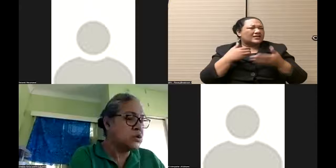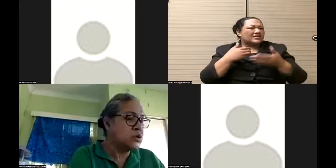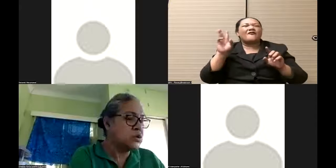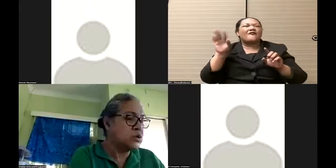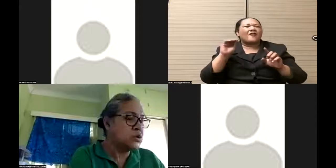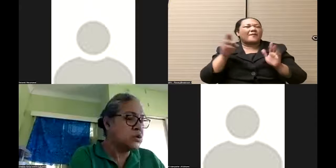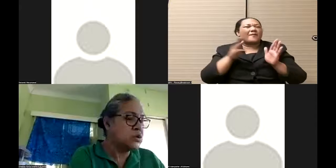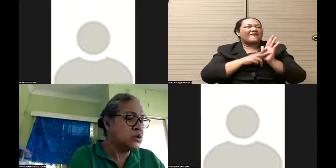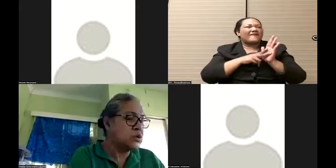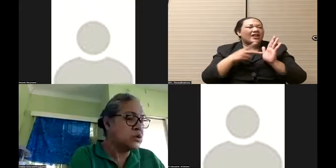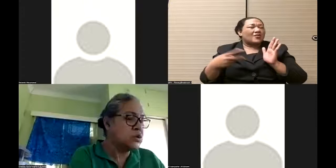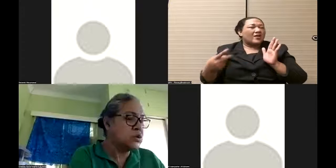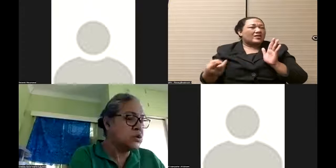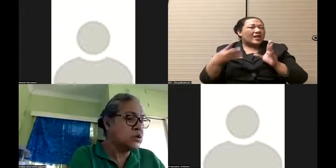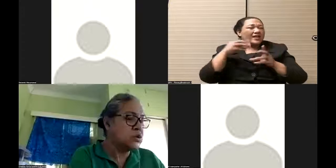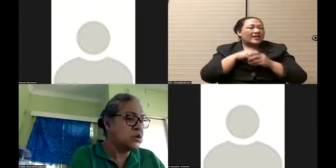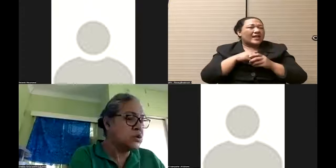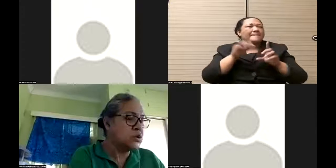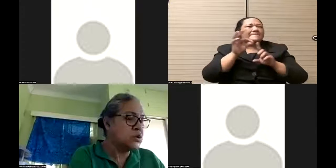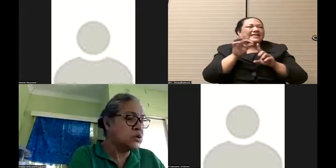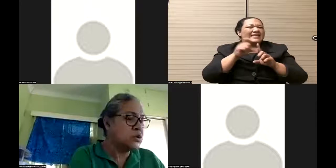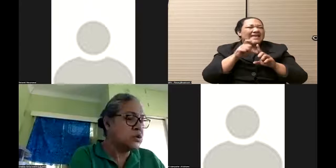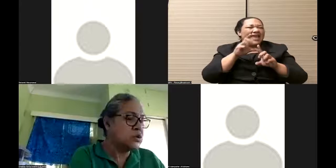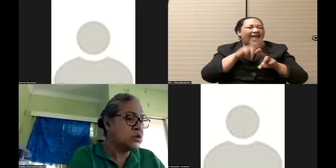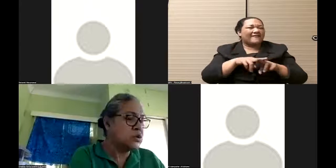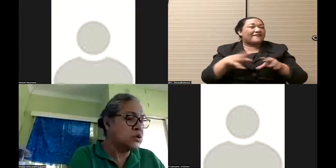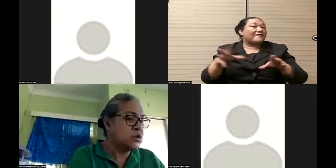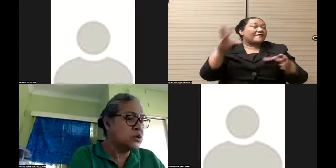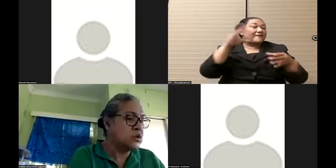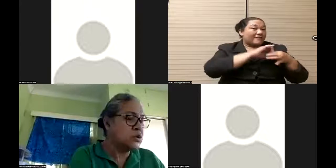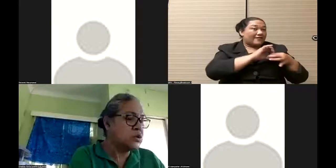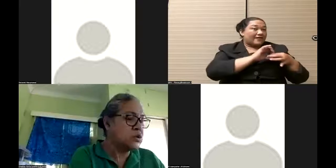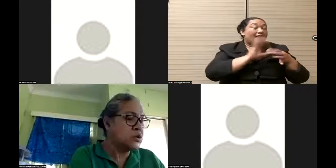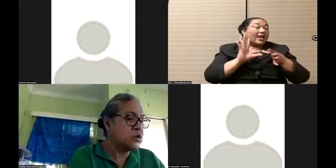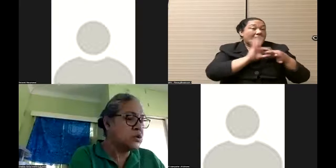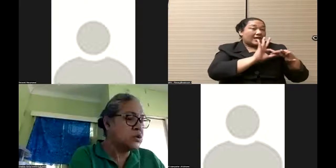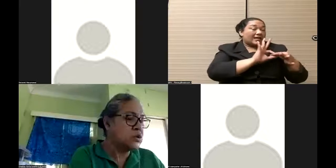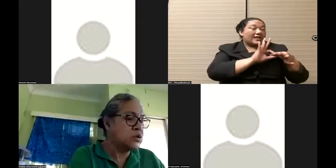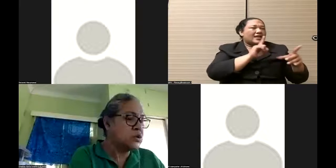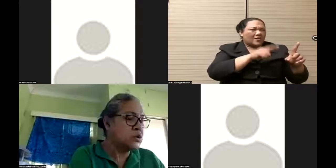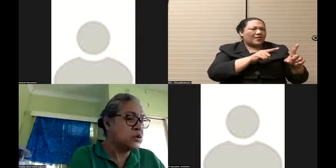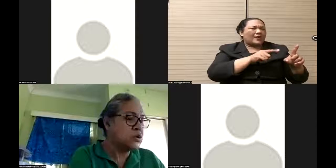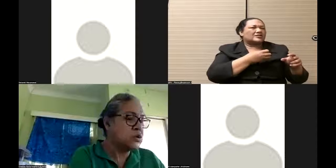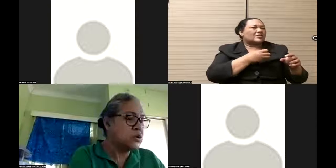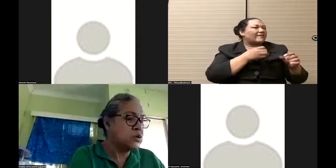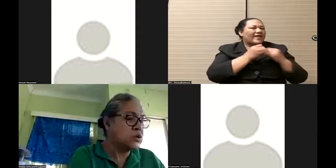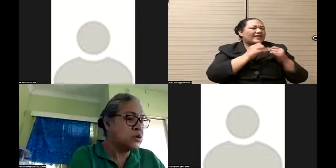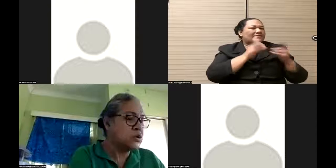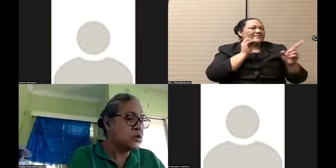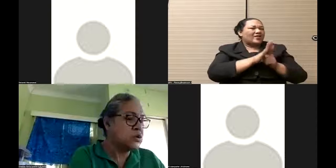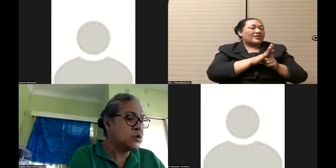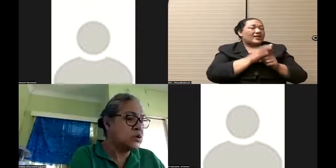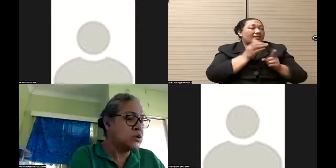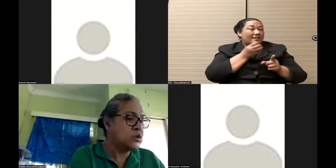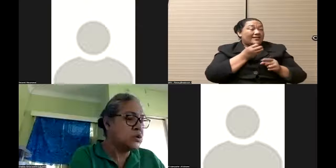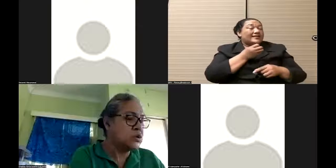was also highlighted, particularly the importance of participation of people with